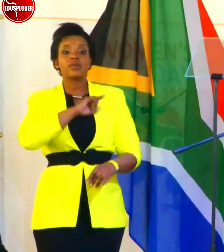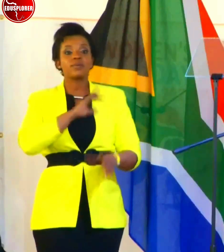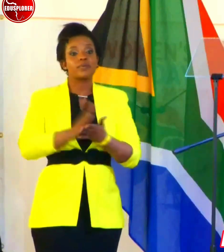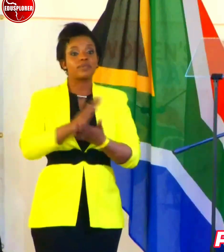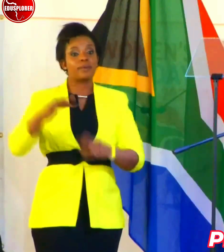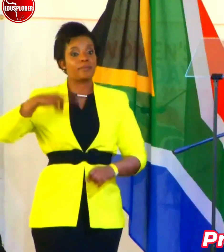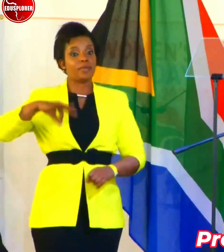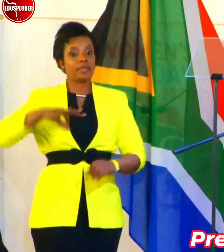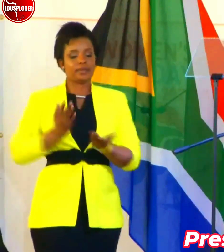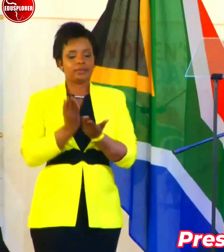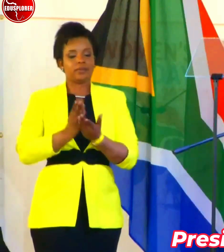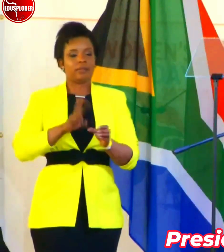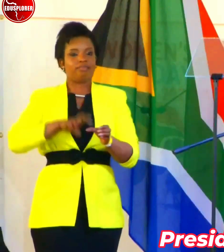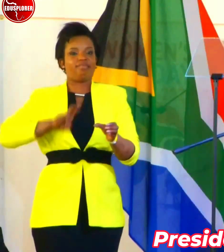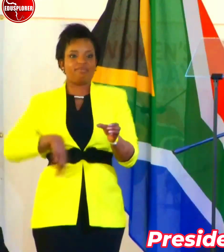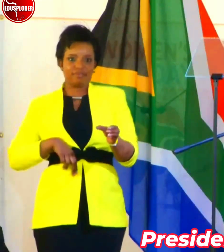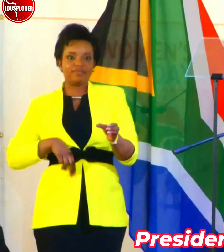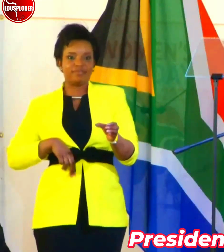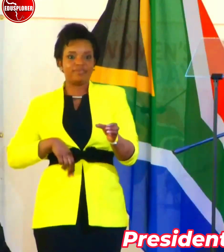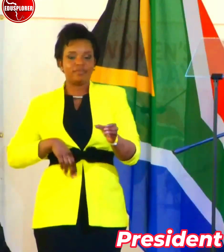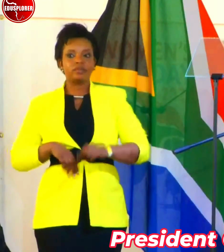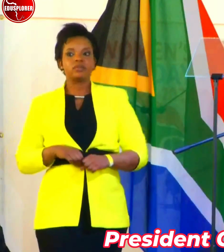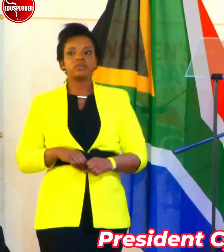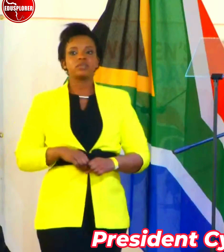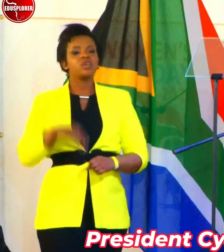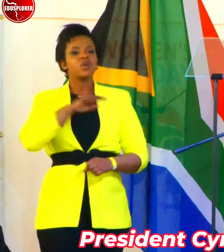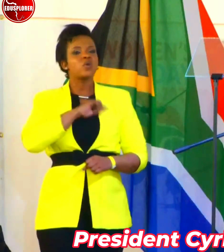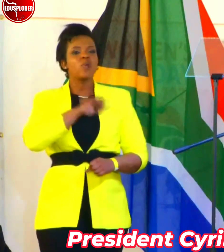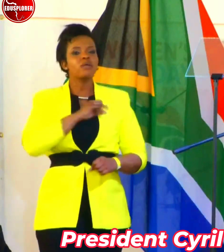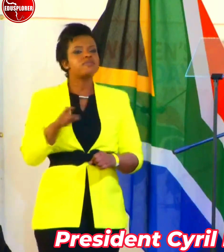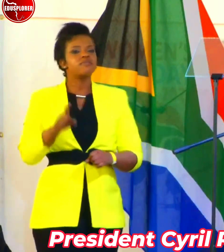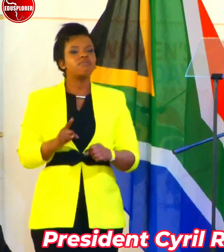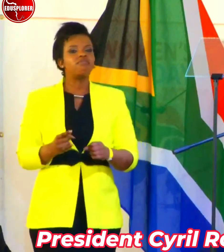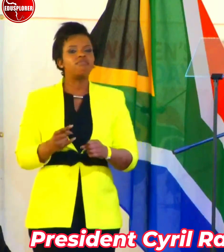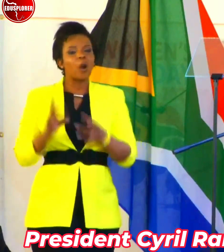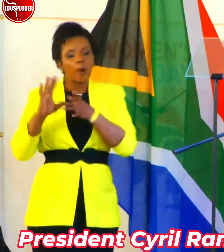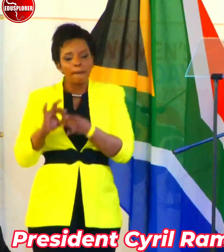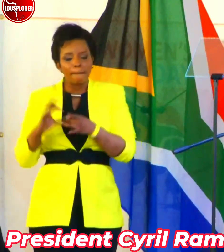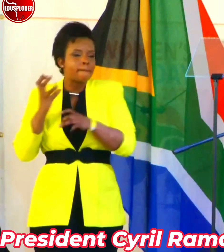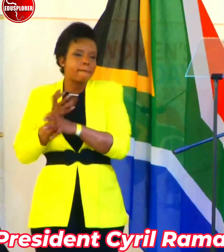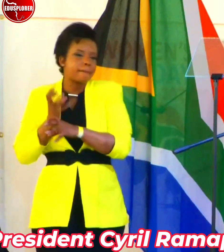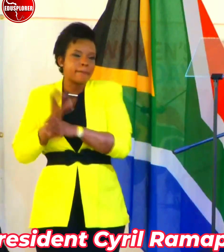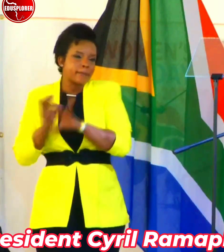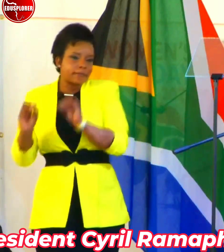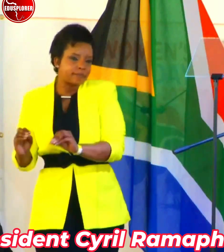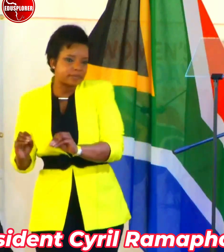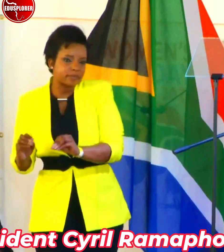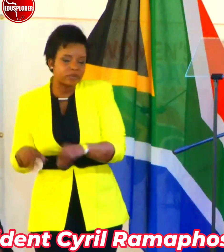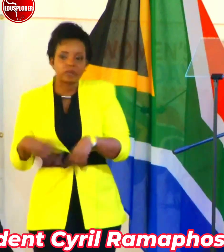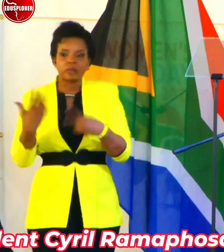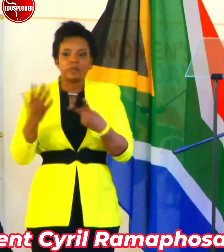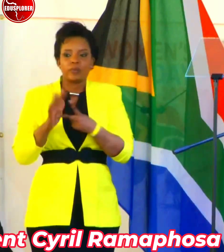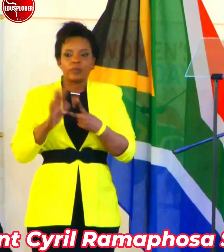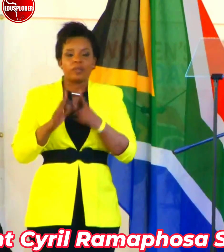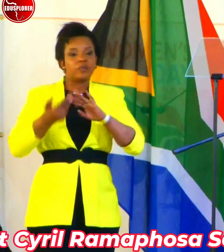of school, often due to difficulties at home, as a society and